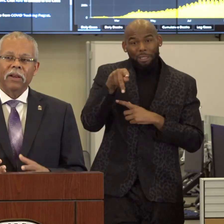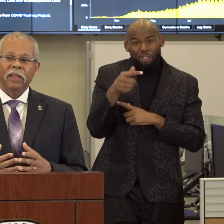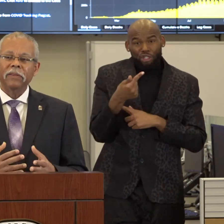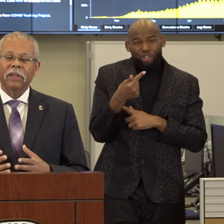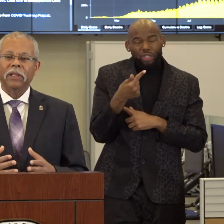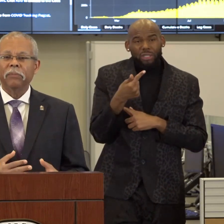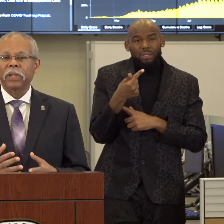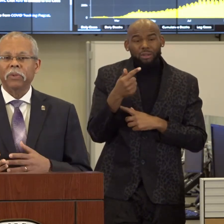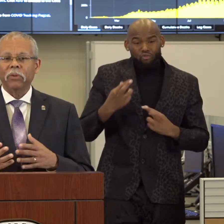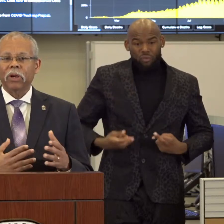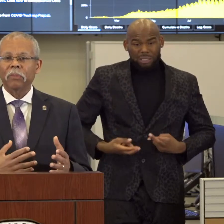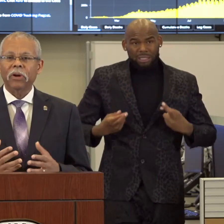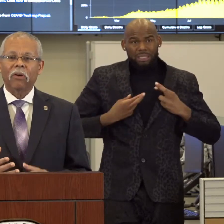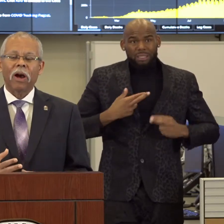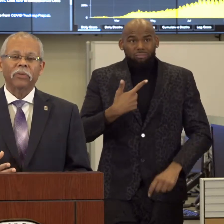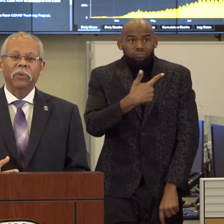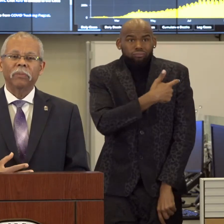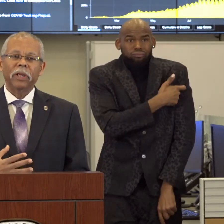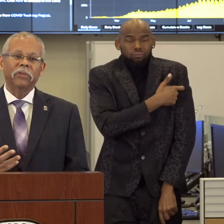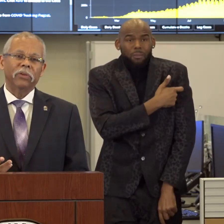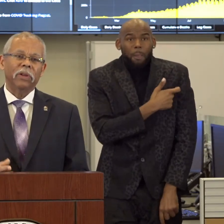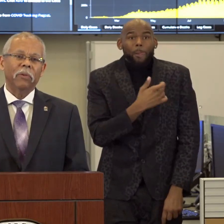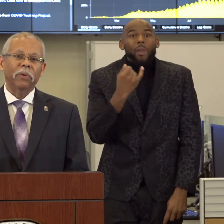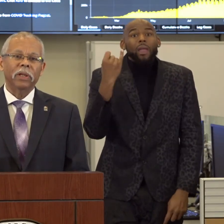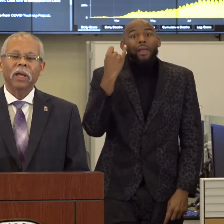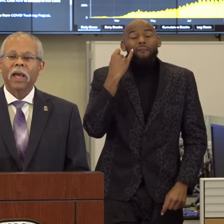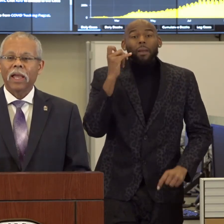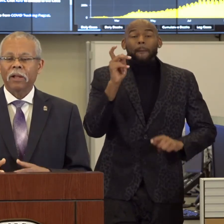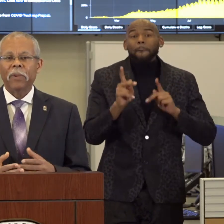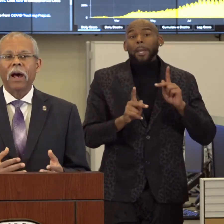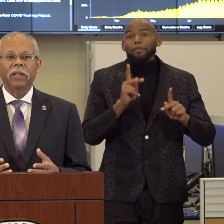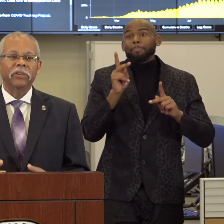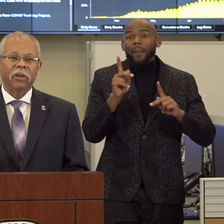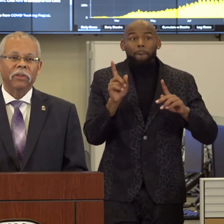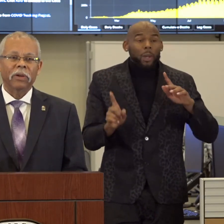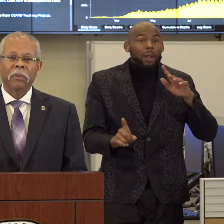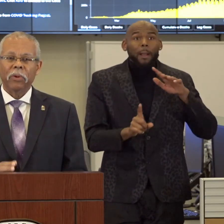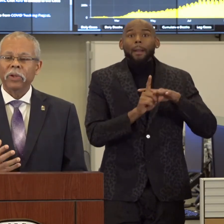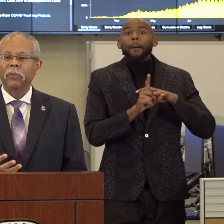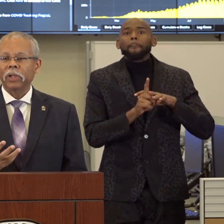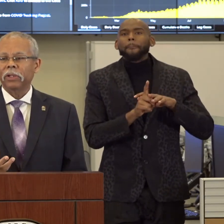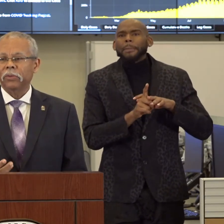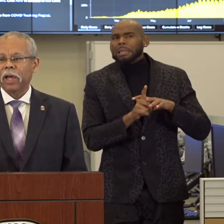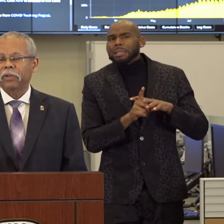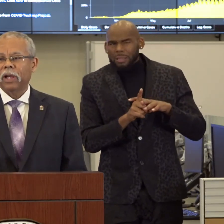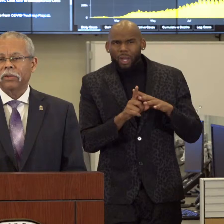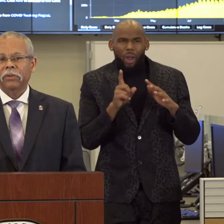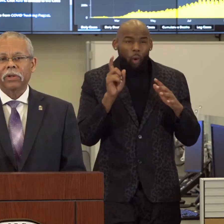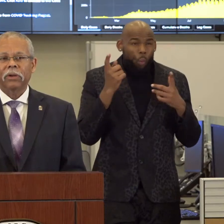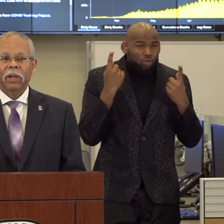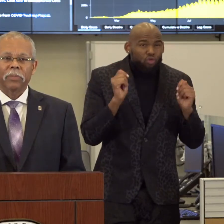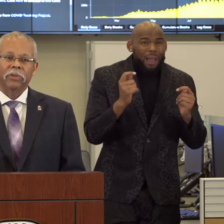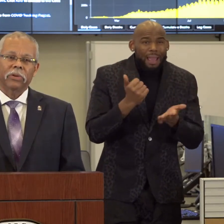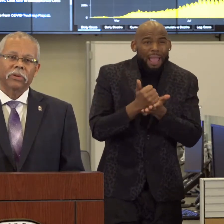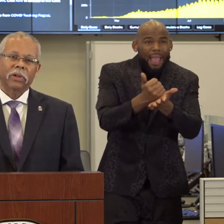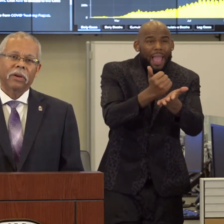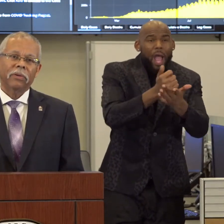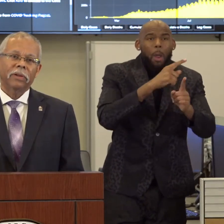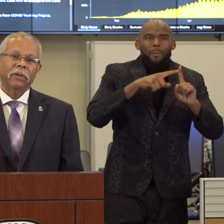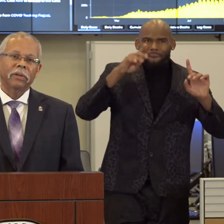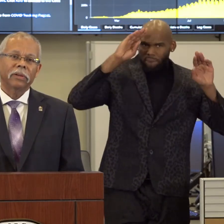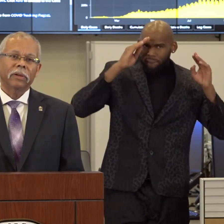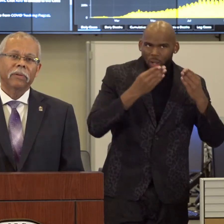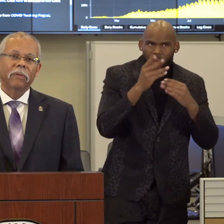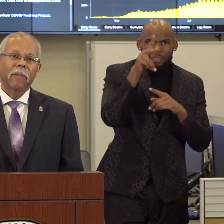And if there is any people who come across, we'll make sure that we help out each other. But we really do have to concentrate on our Prince George's